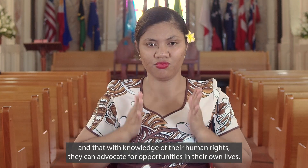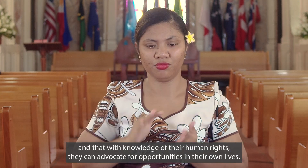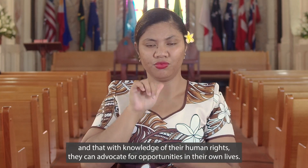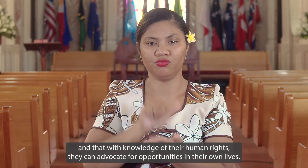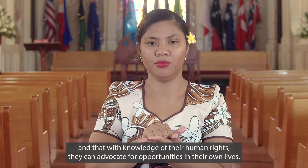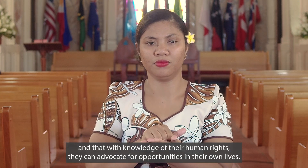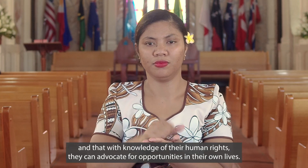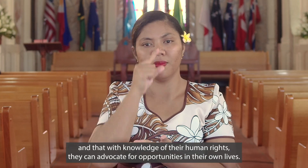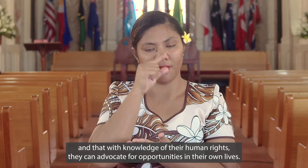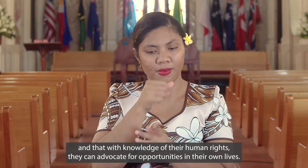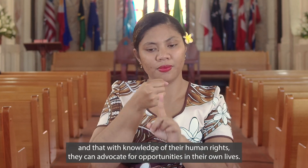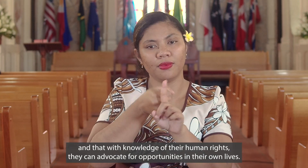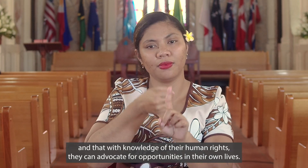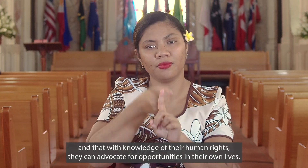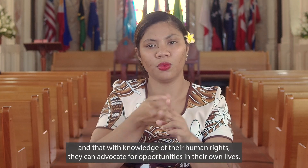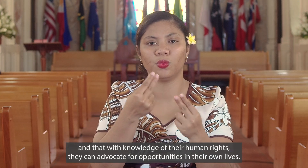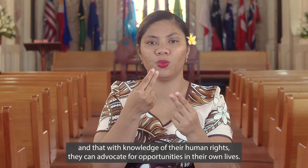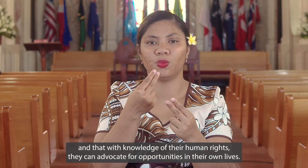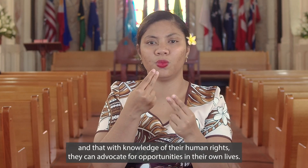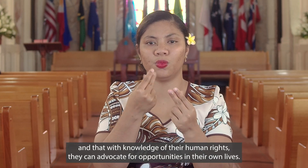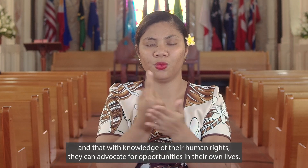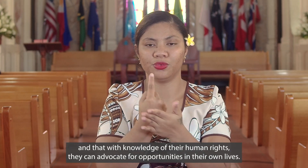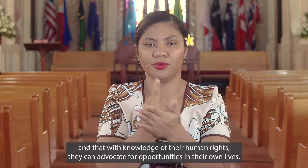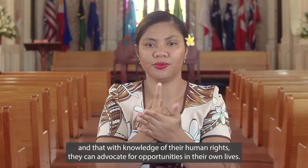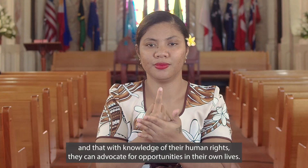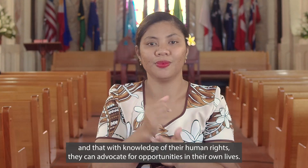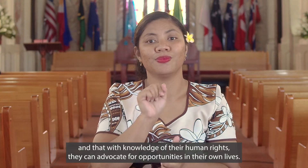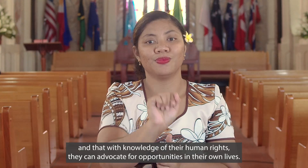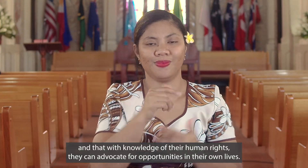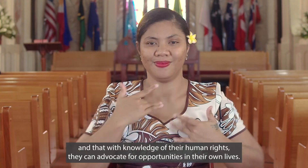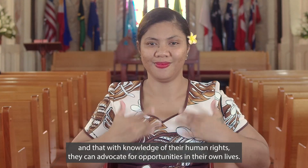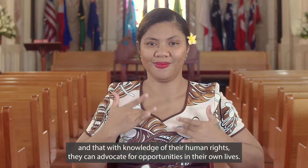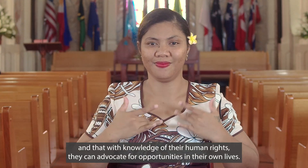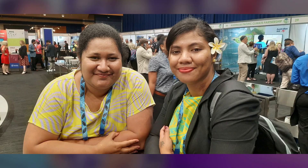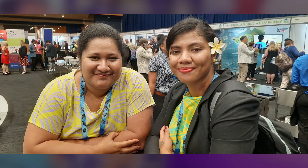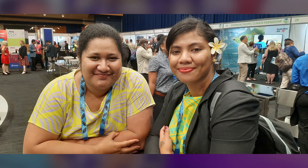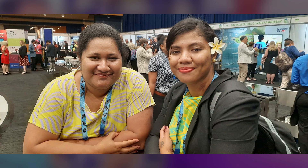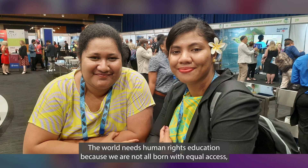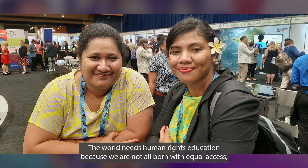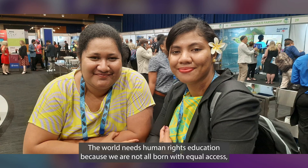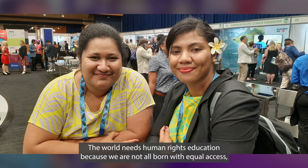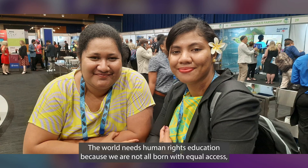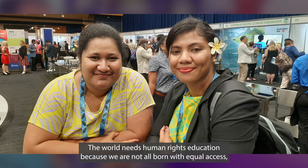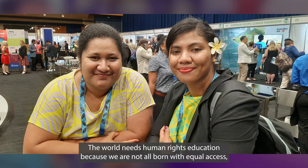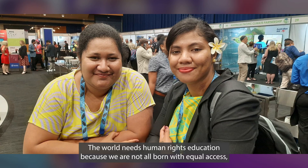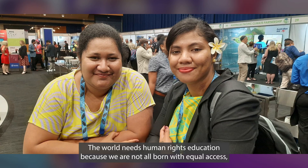And that with knowledge of their human rights, they can advocate for opportunities in their own lives. The world needs human